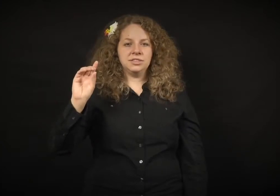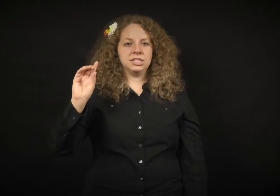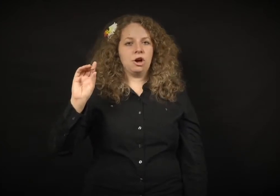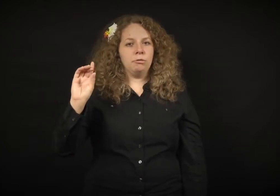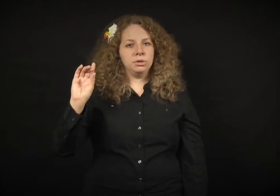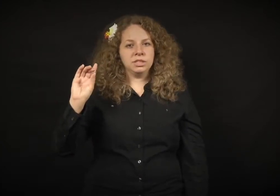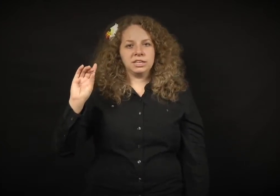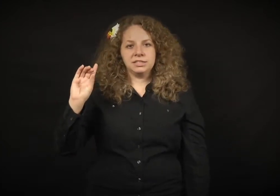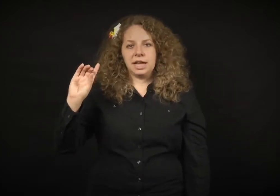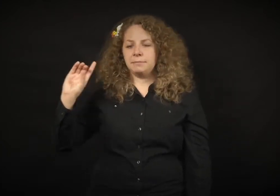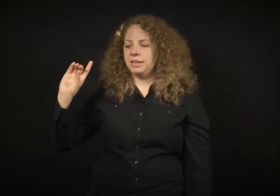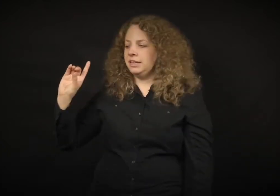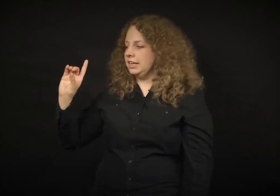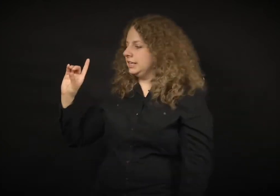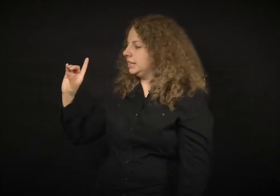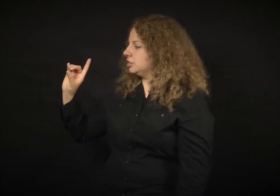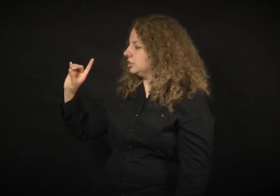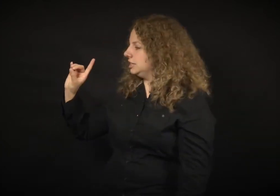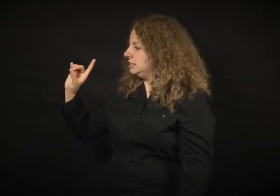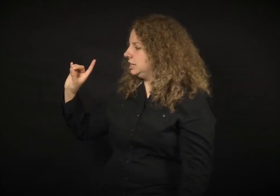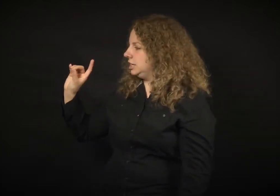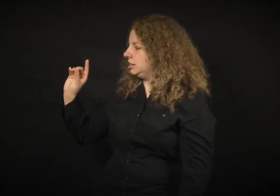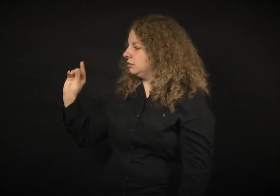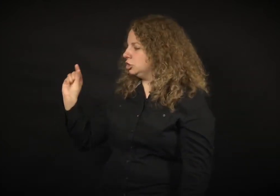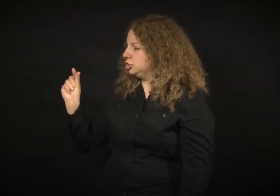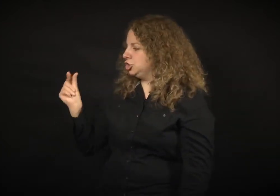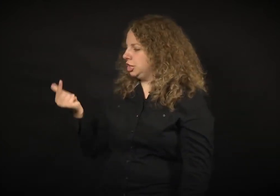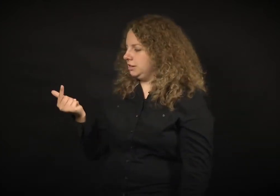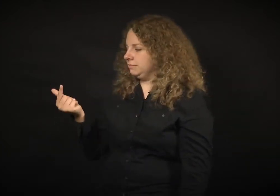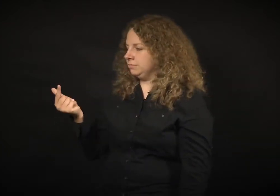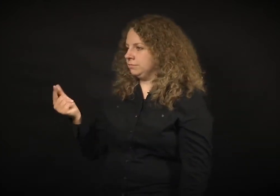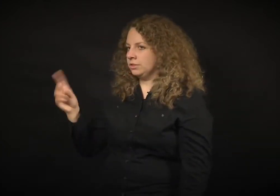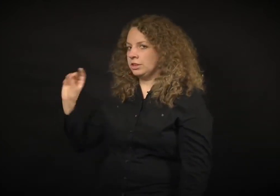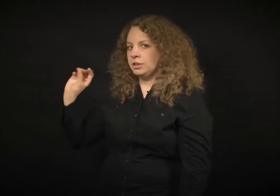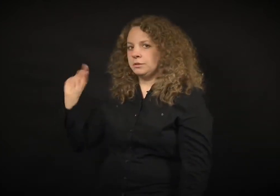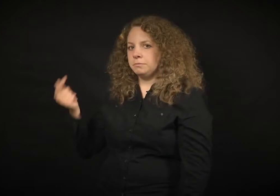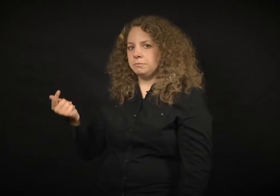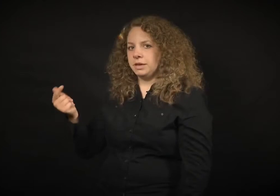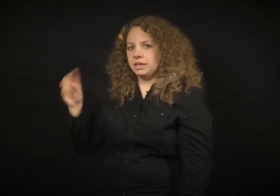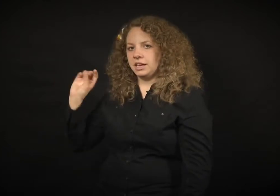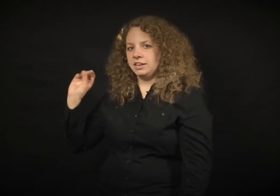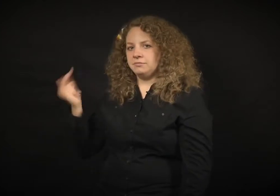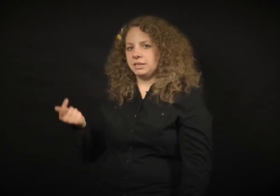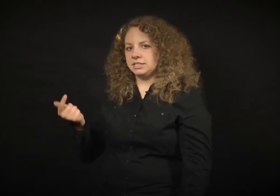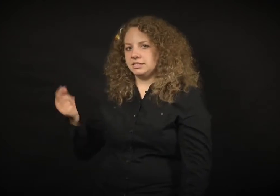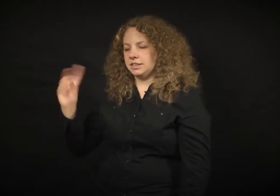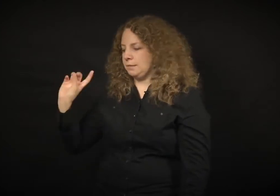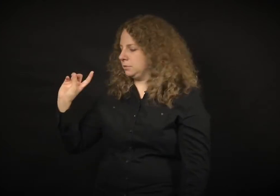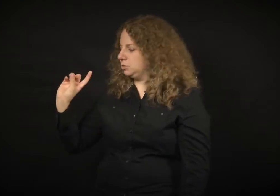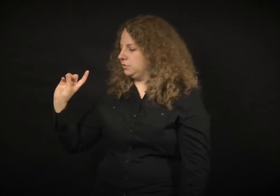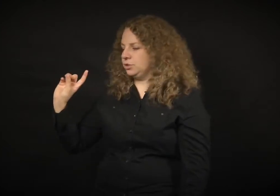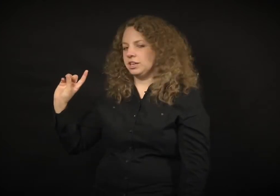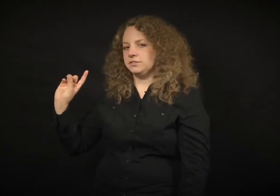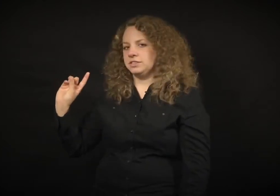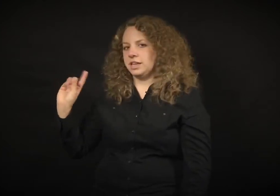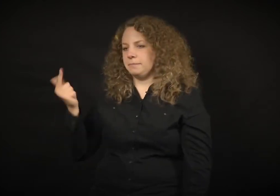that's almost like a snap. It's actually DG, but it kind of makes a snap. So if you think of